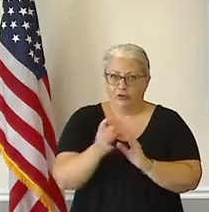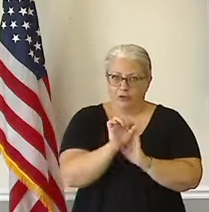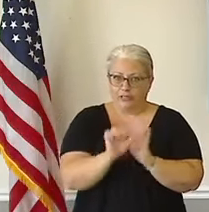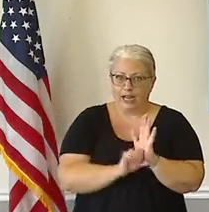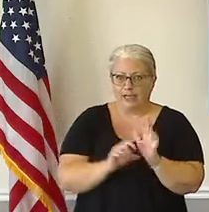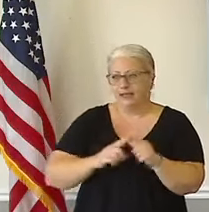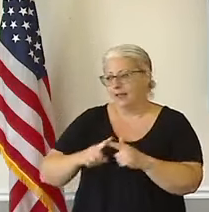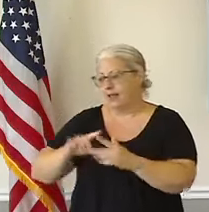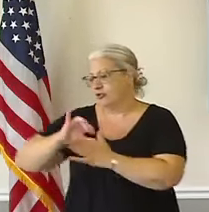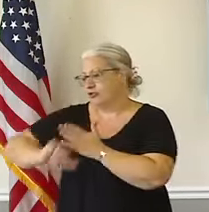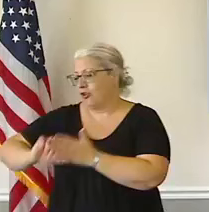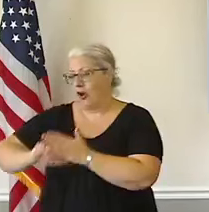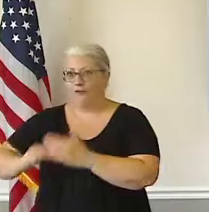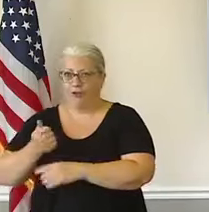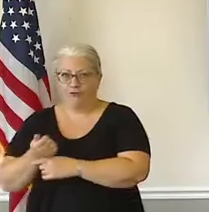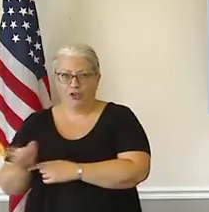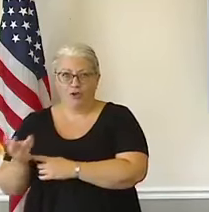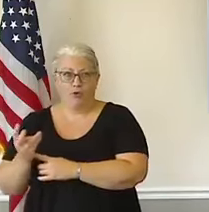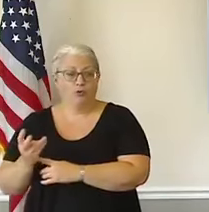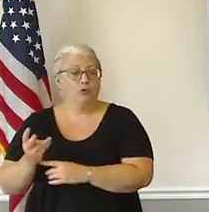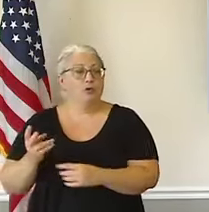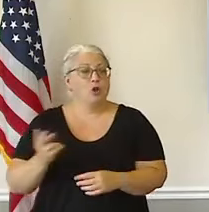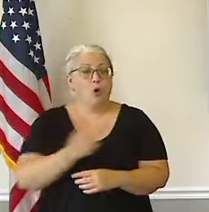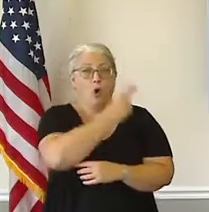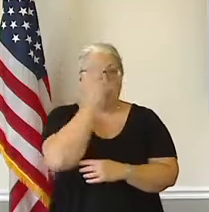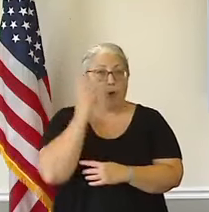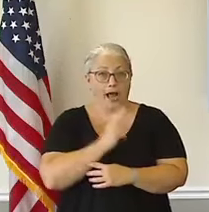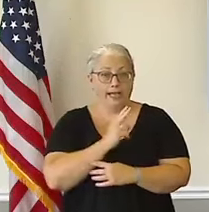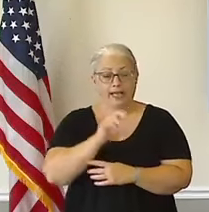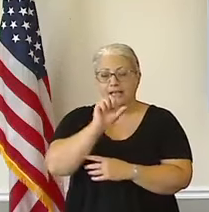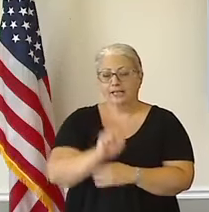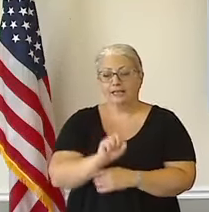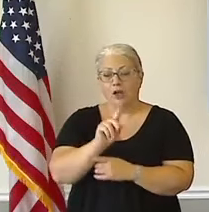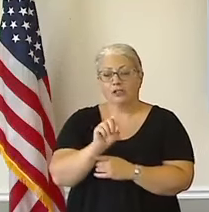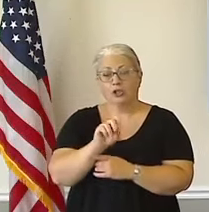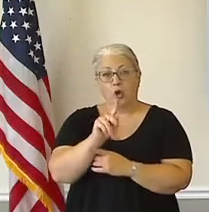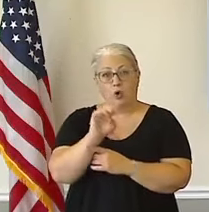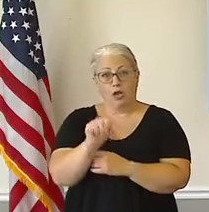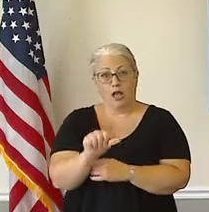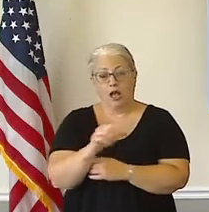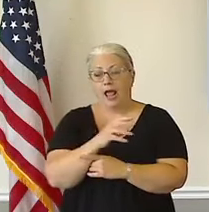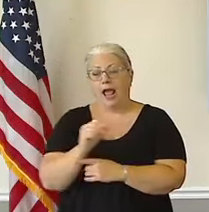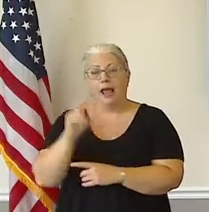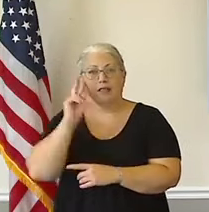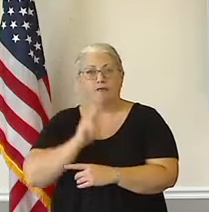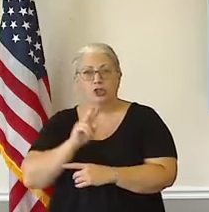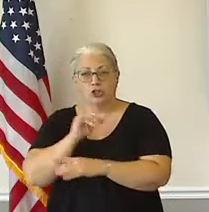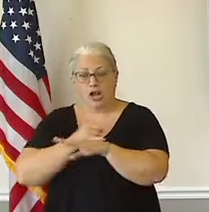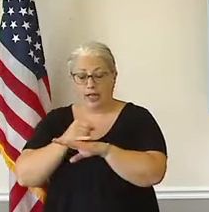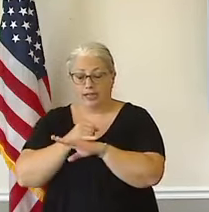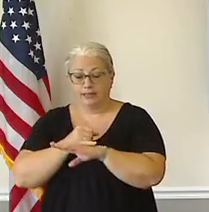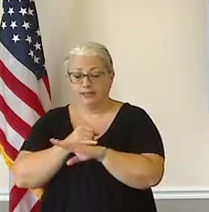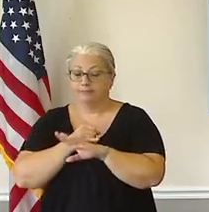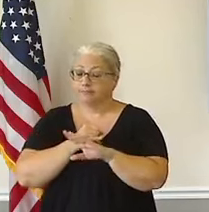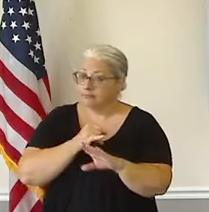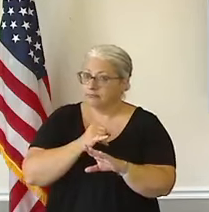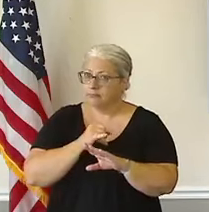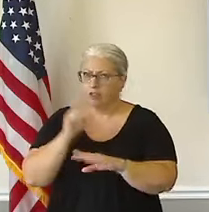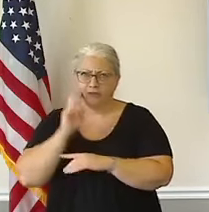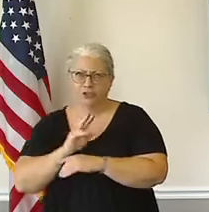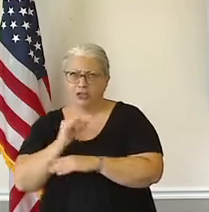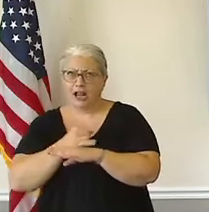a few. So Hawaii, South Dakota, and the Virgin Islands, which are not states, the Virgin